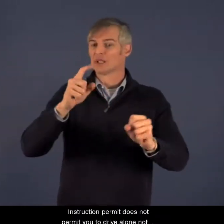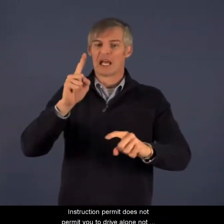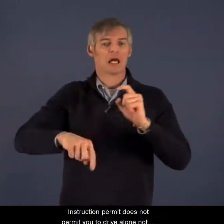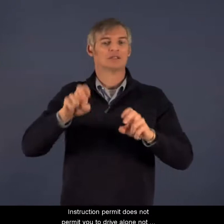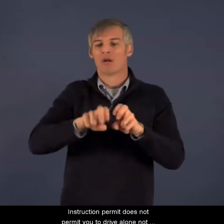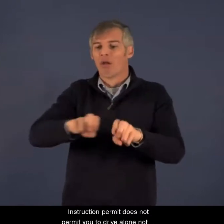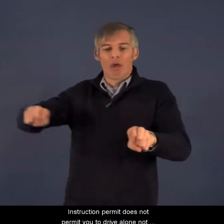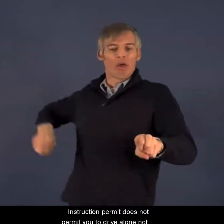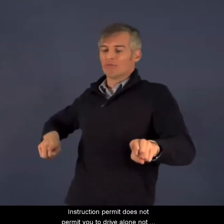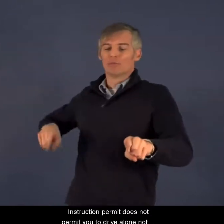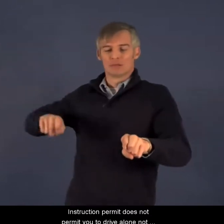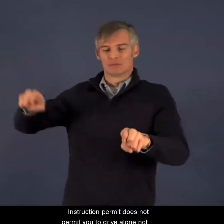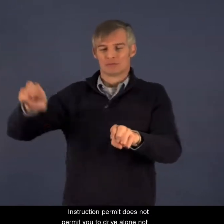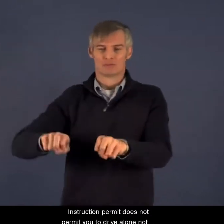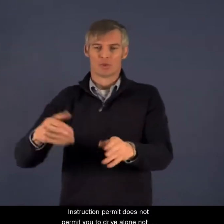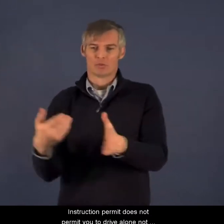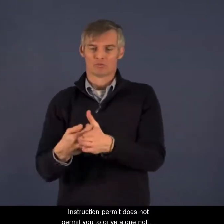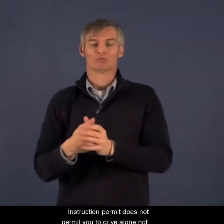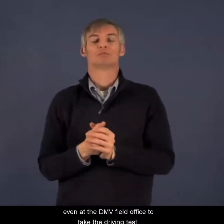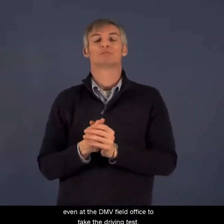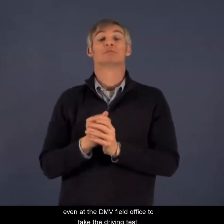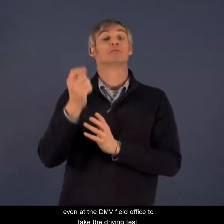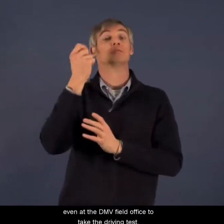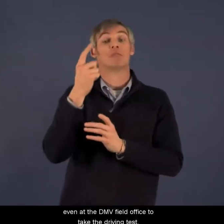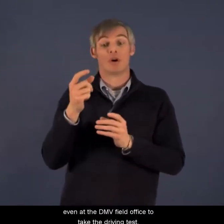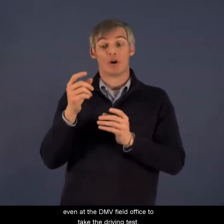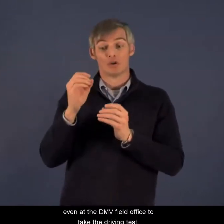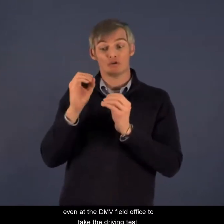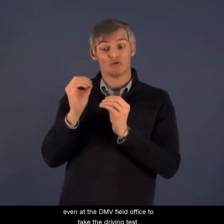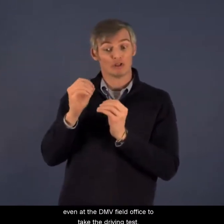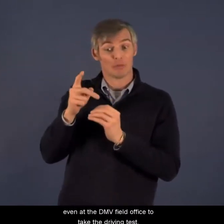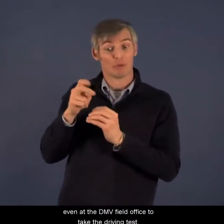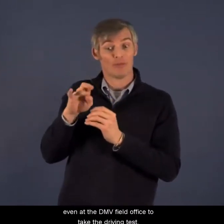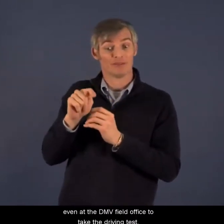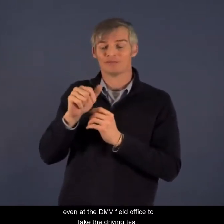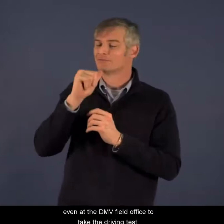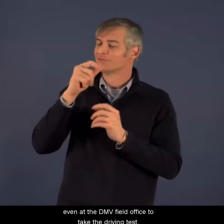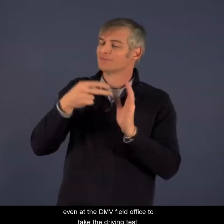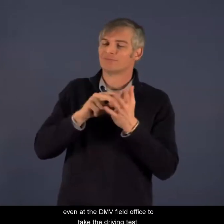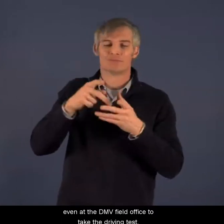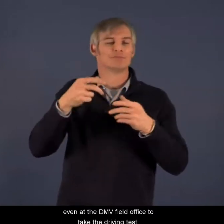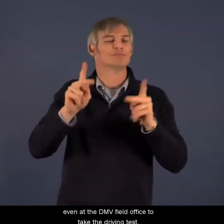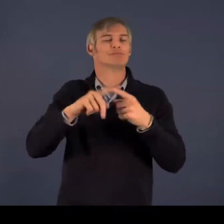does not permit you to drive alone, not even at the DMV field office to take the driving test.